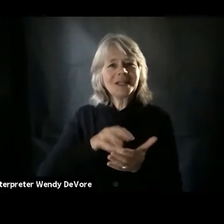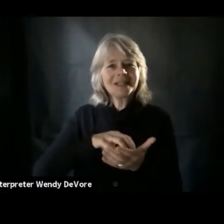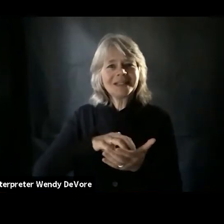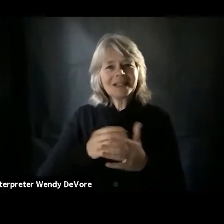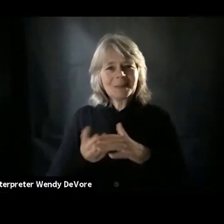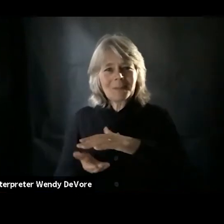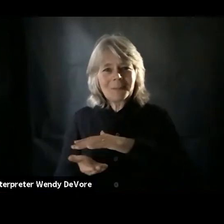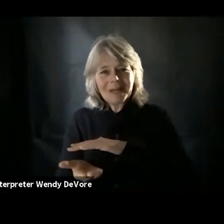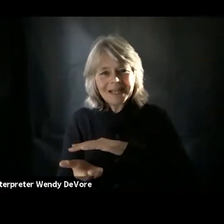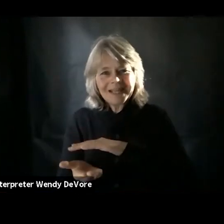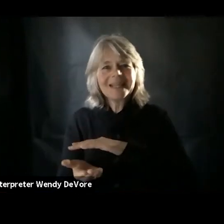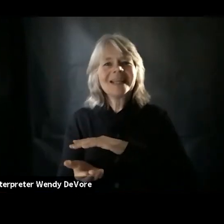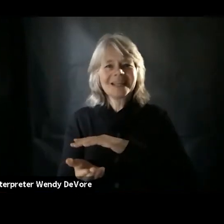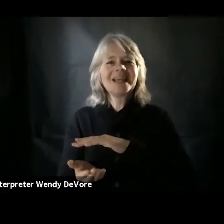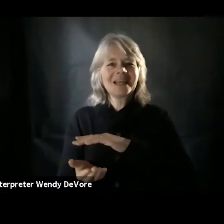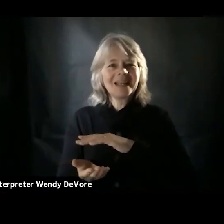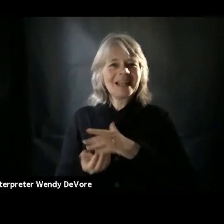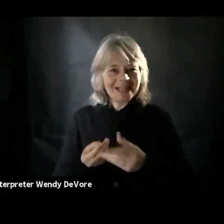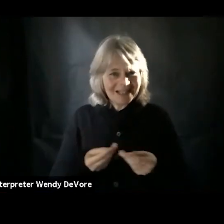and sharing them with your neighbors.